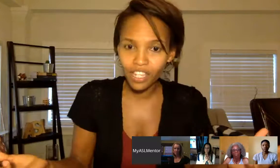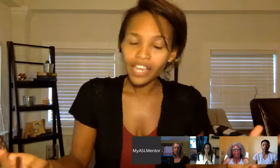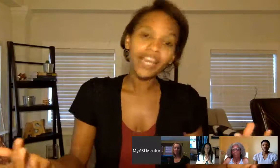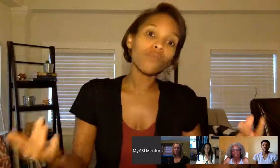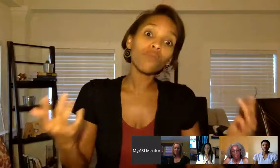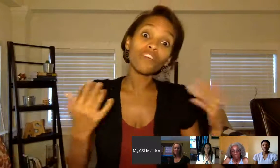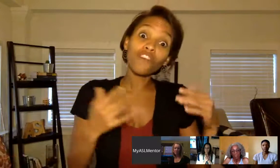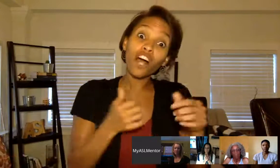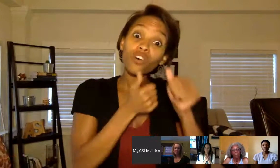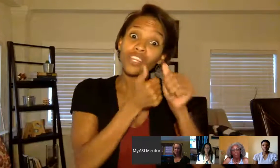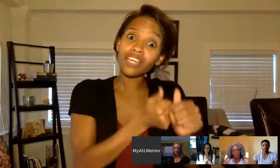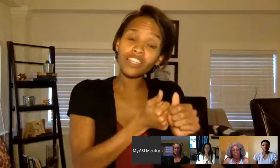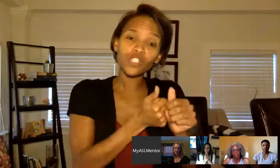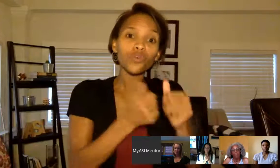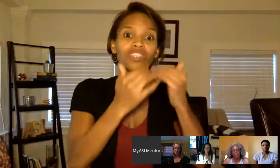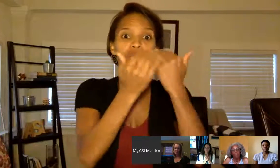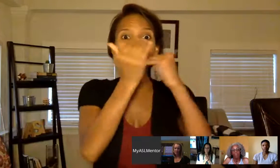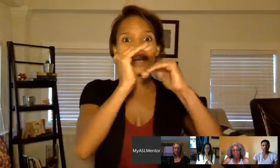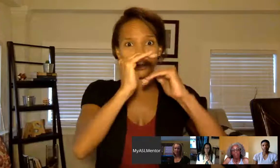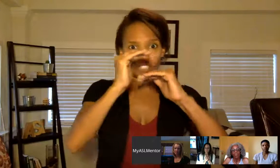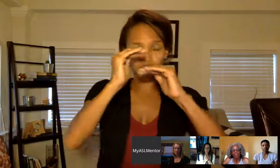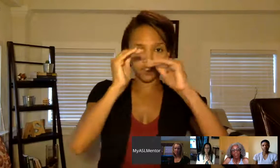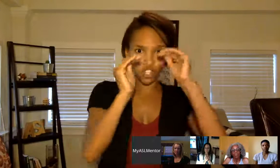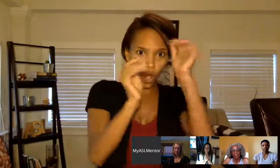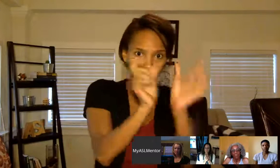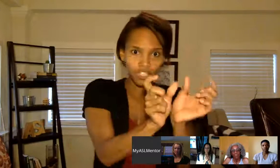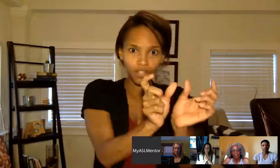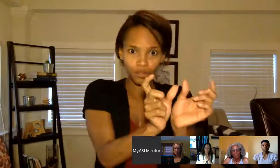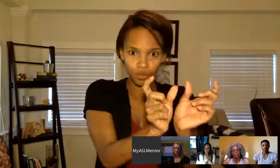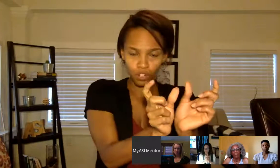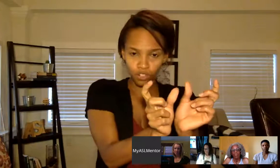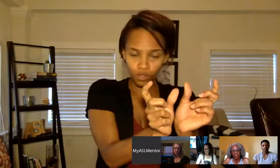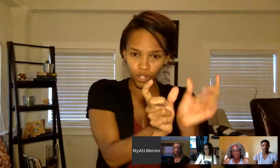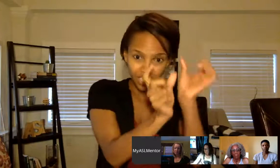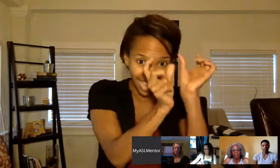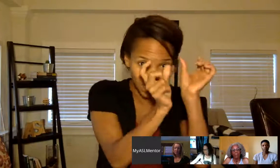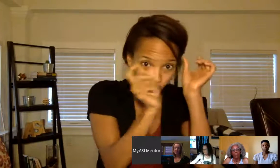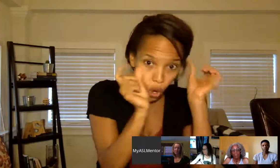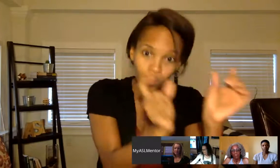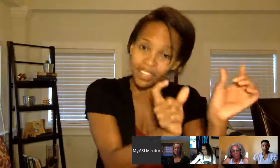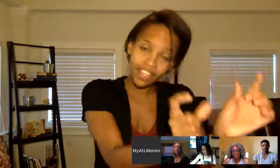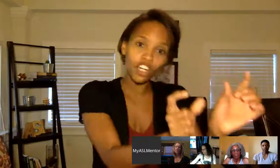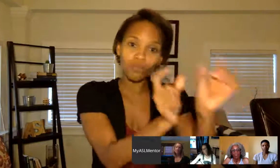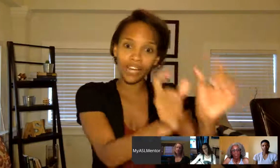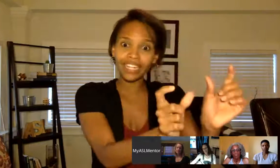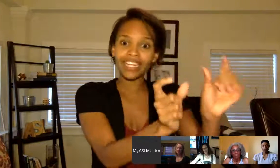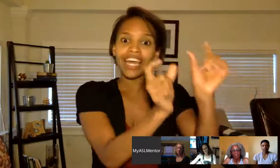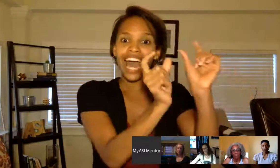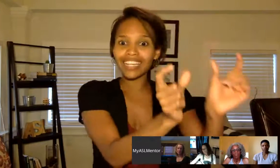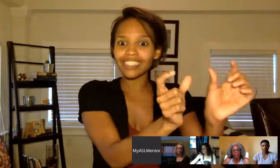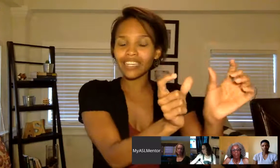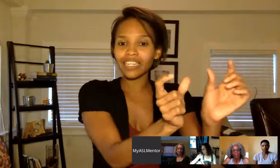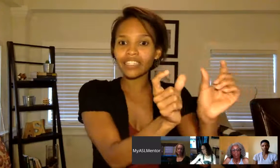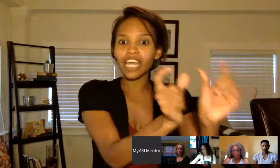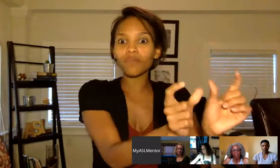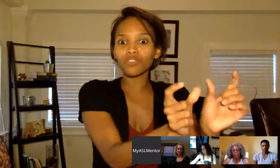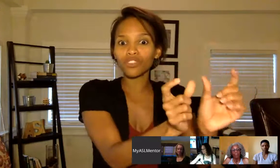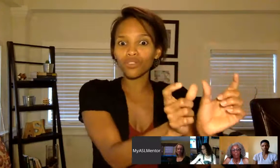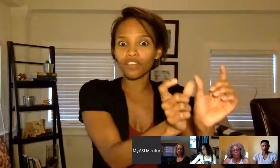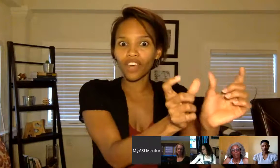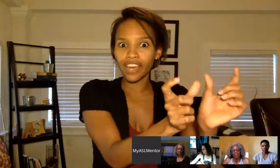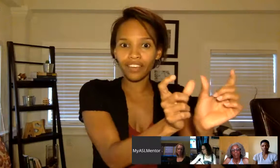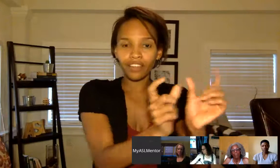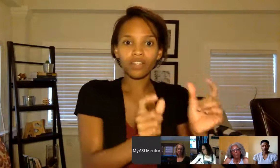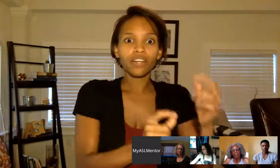case. And when we follow the English, we're limiting ourselves to only those words. That's the only thing our brain is able